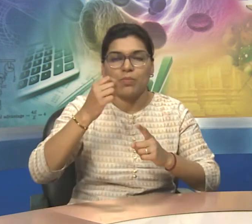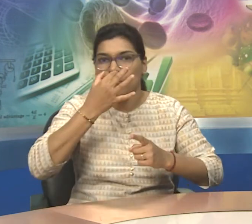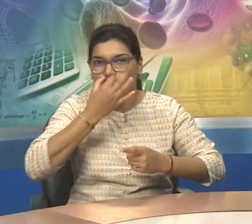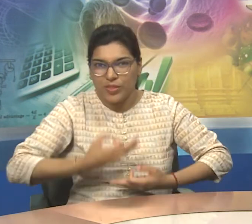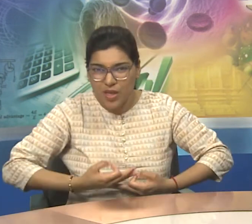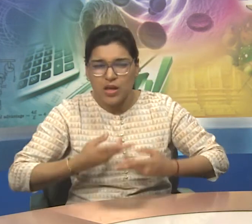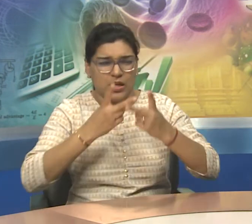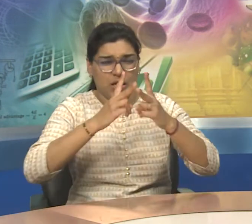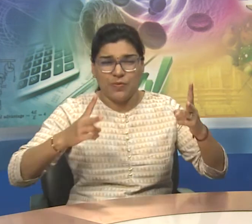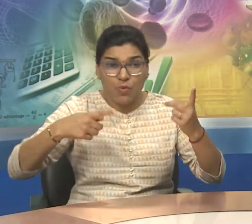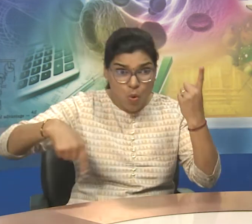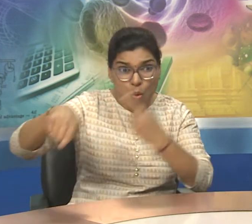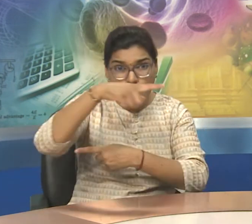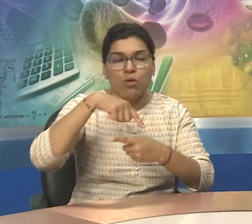Secular means